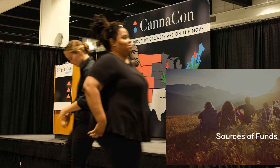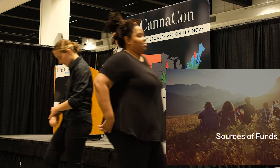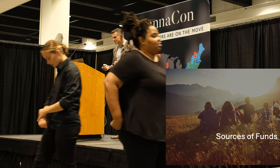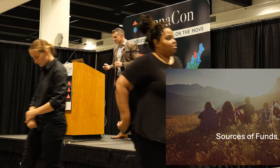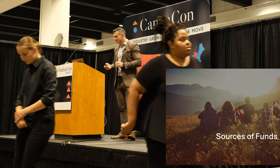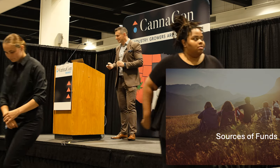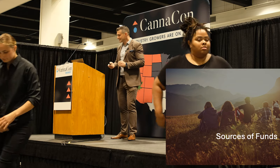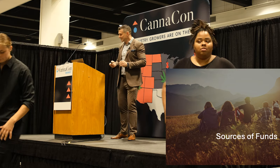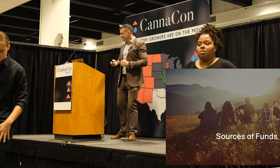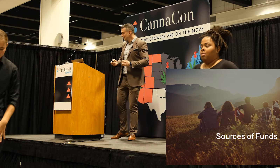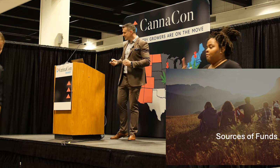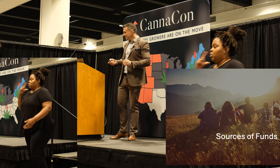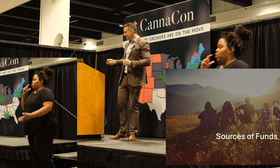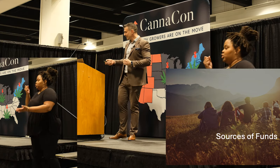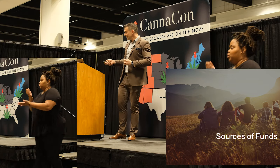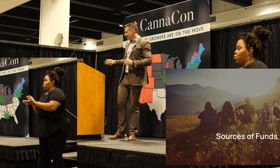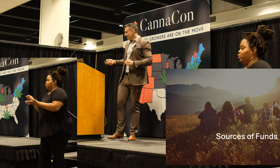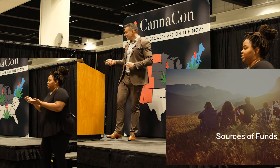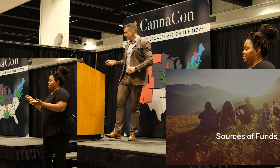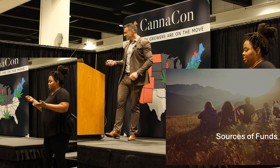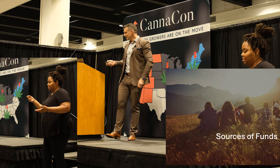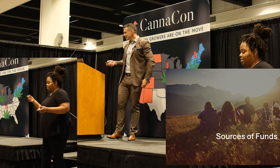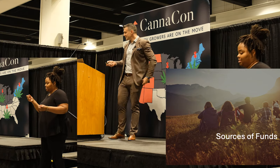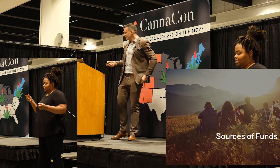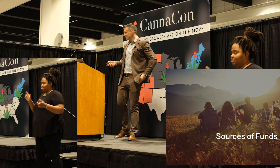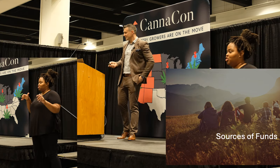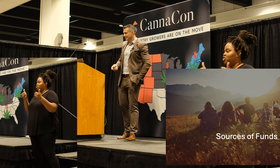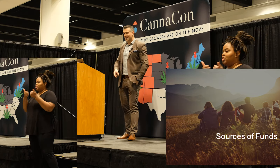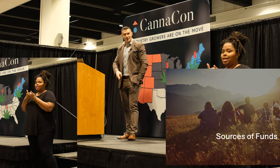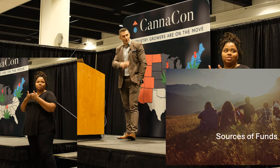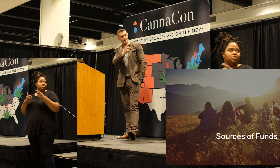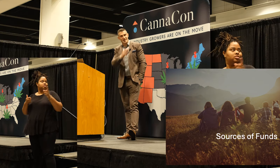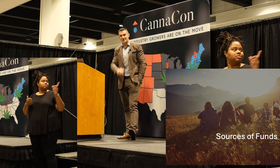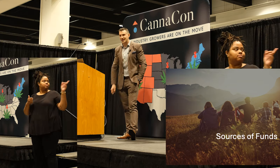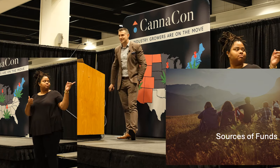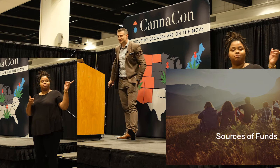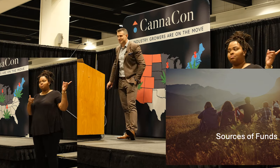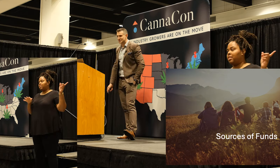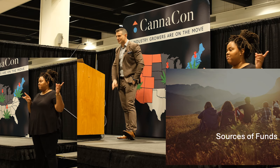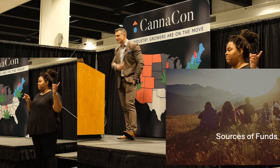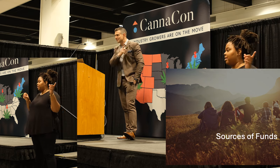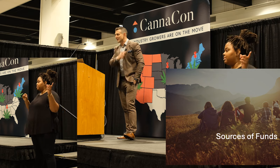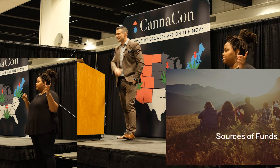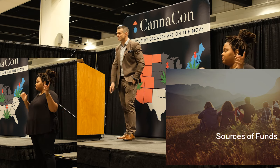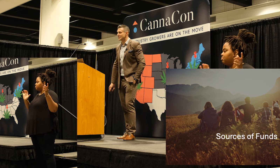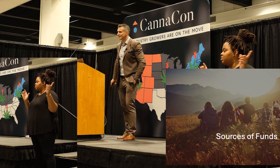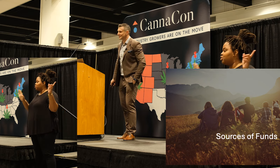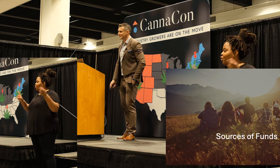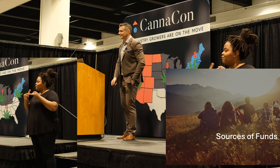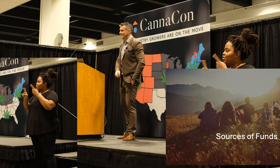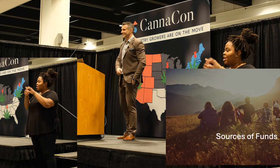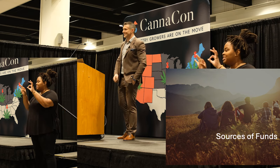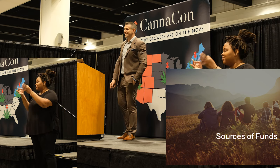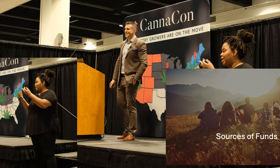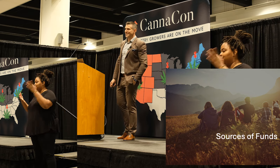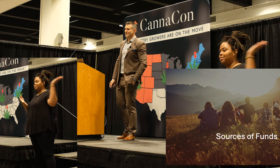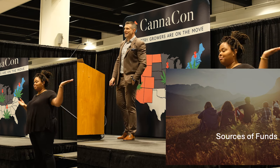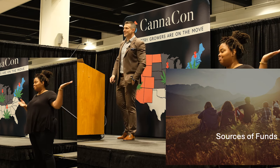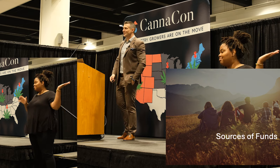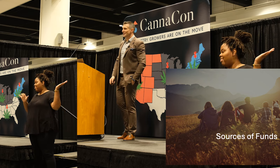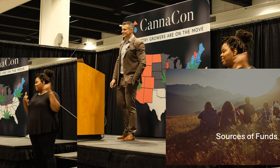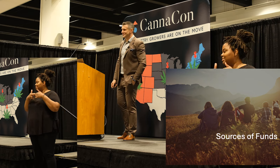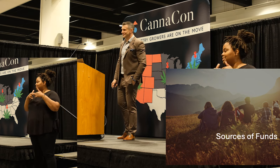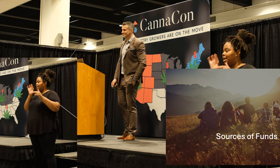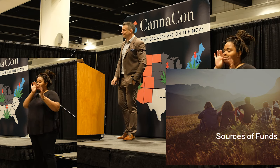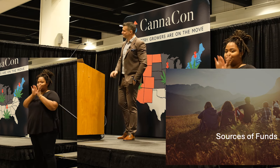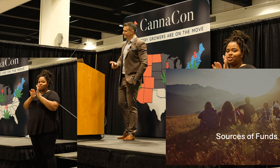In terms of sourcing of funds, I mean, it's basically this here. Everyone on that slide, that's your friends and family right there.